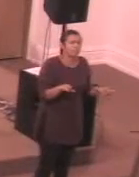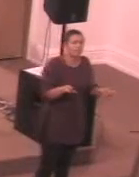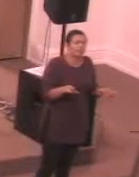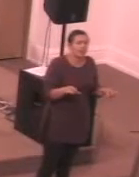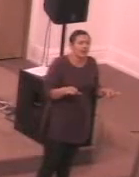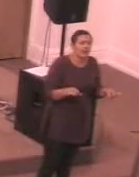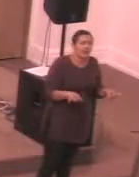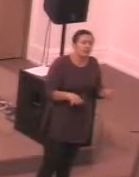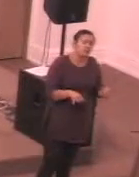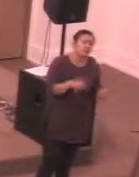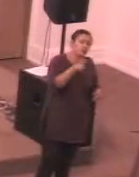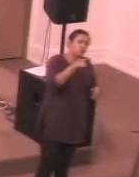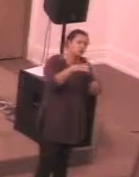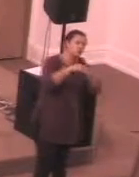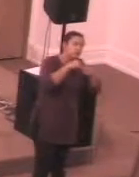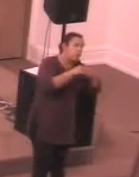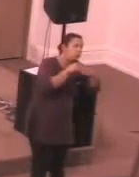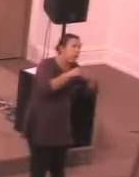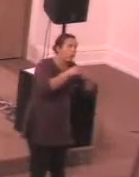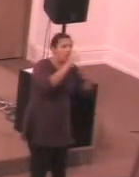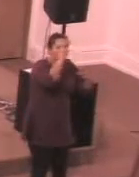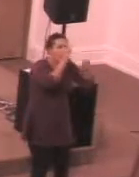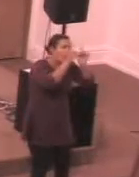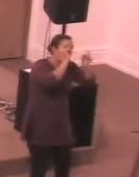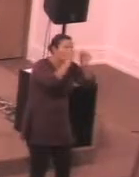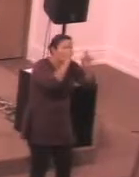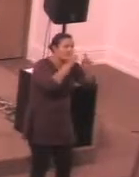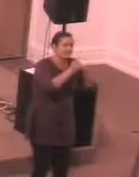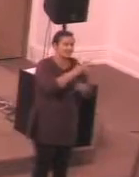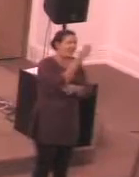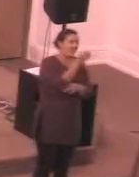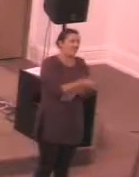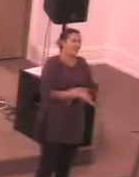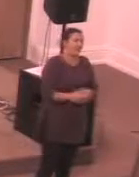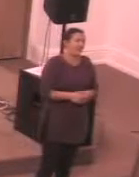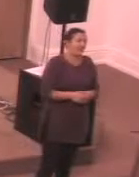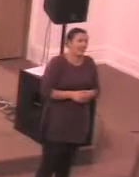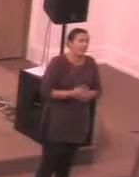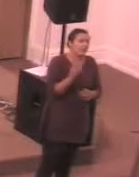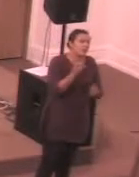unchangeable, you're unshakable, you're